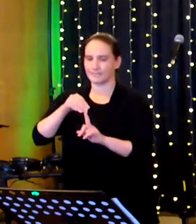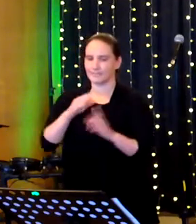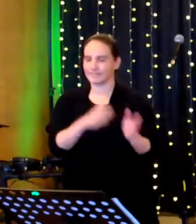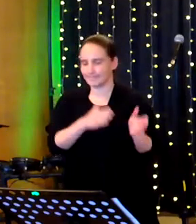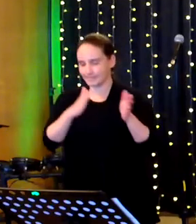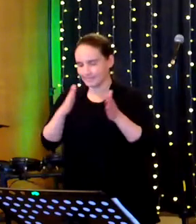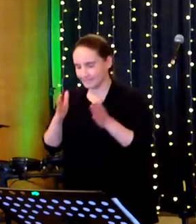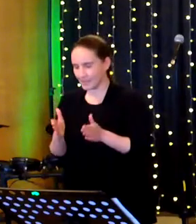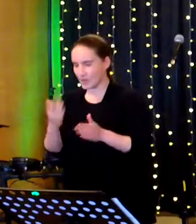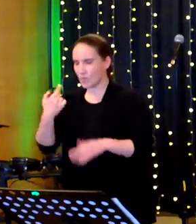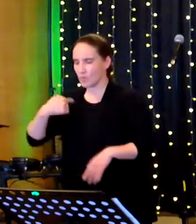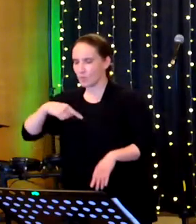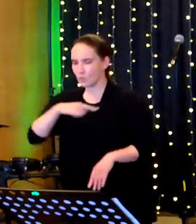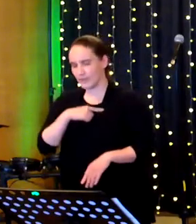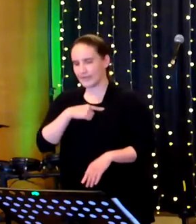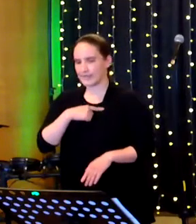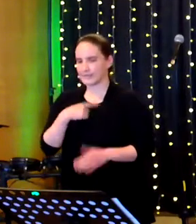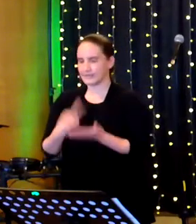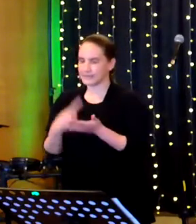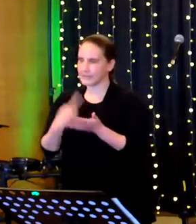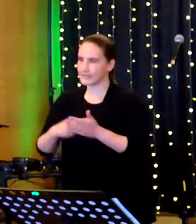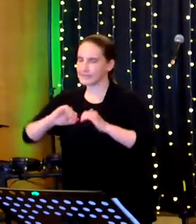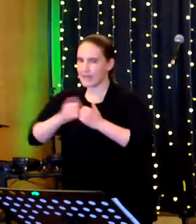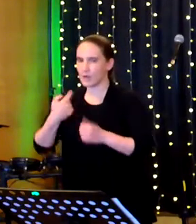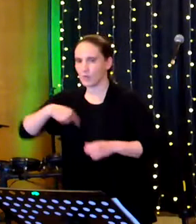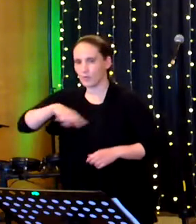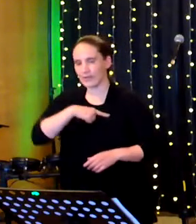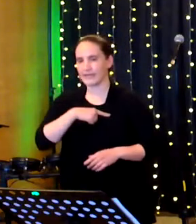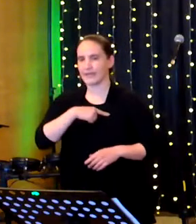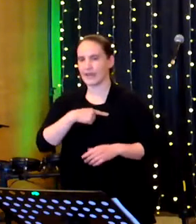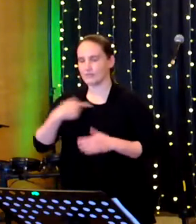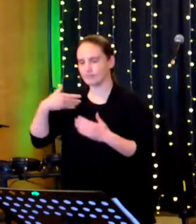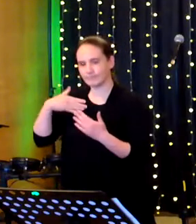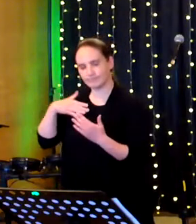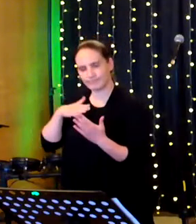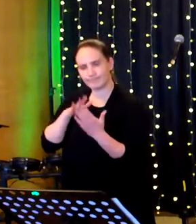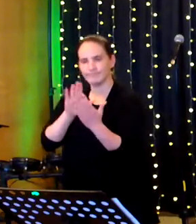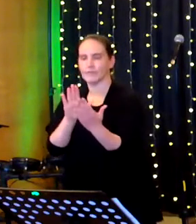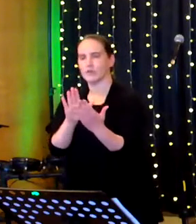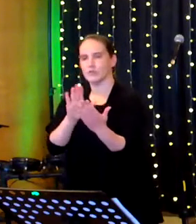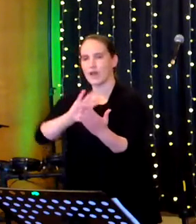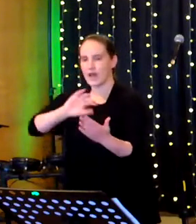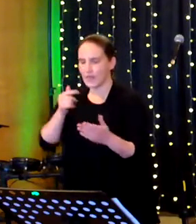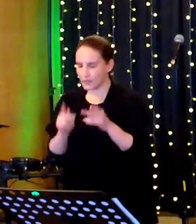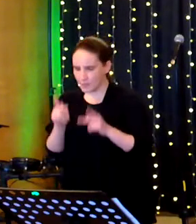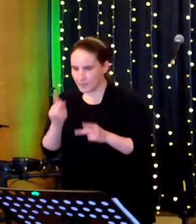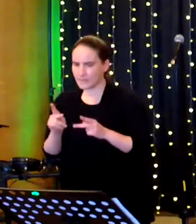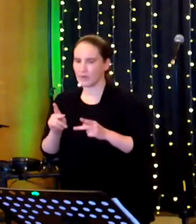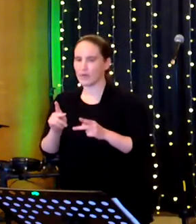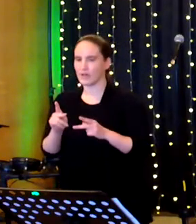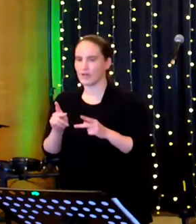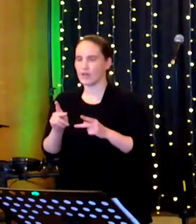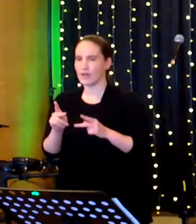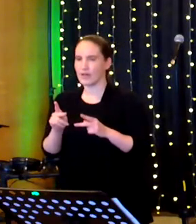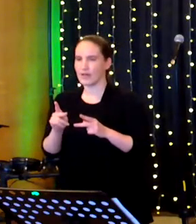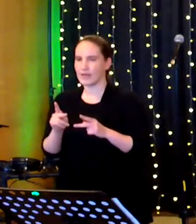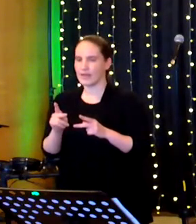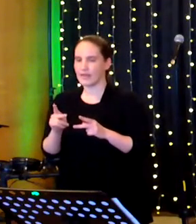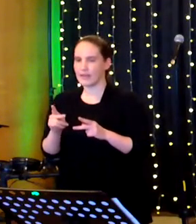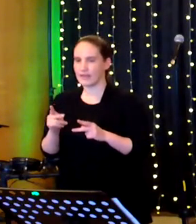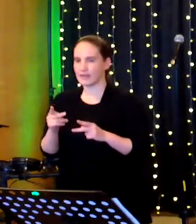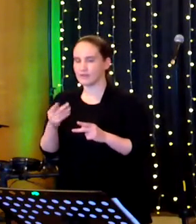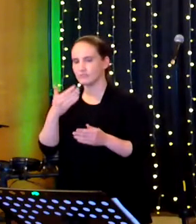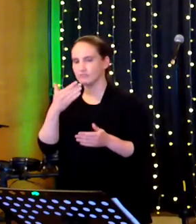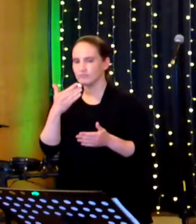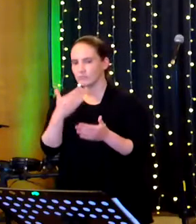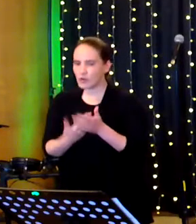stand up to others about how we can be a part of godly conflict resolution when we're called to lovingly,